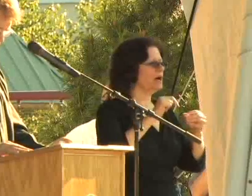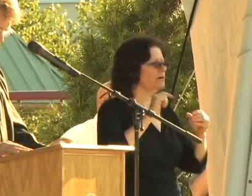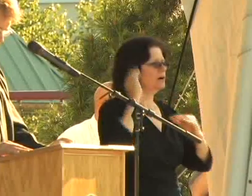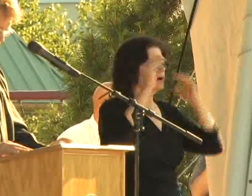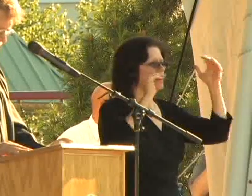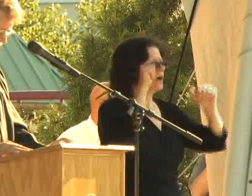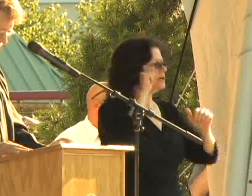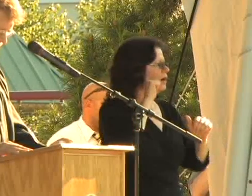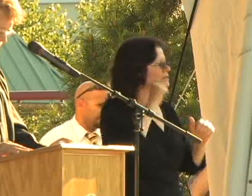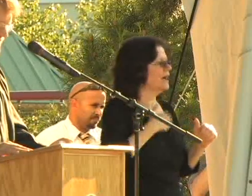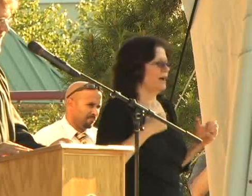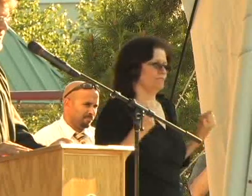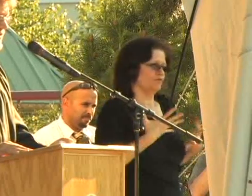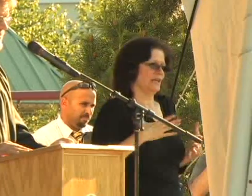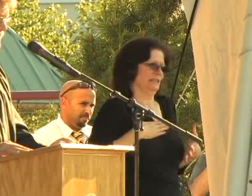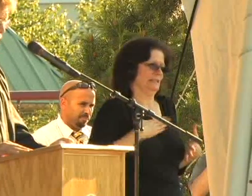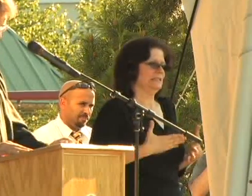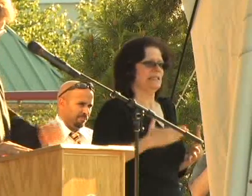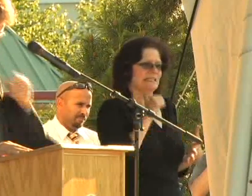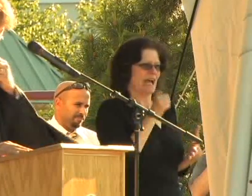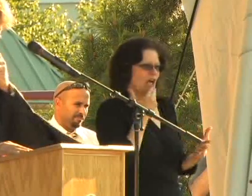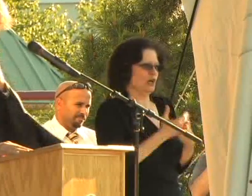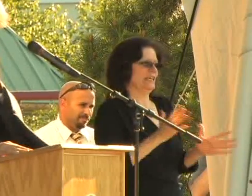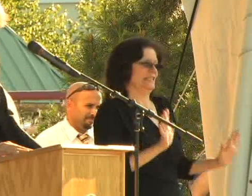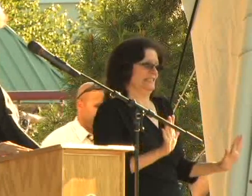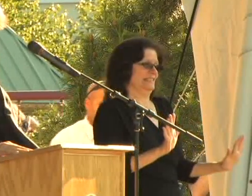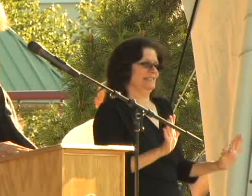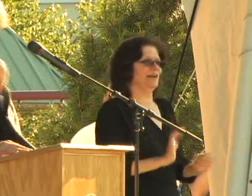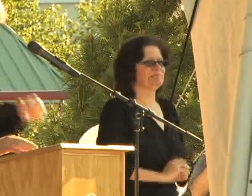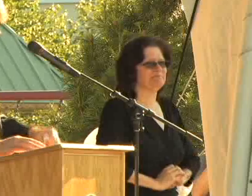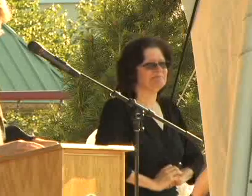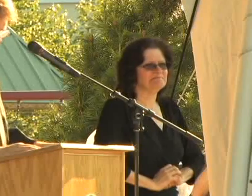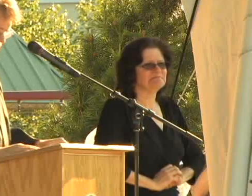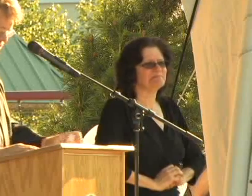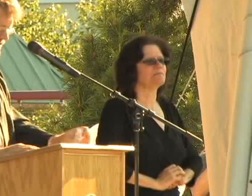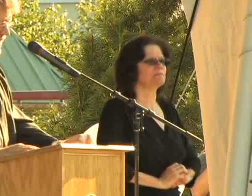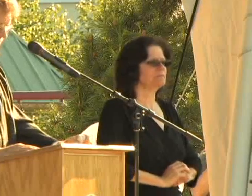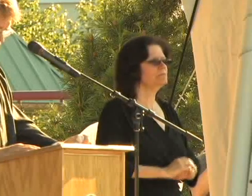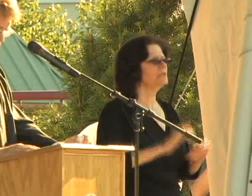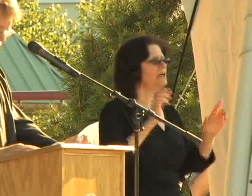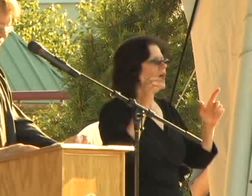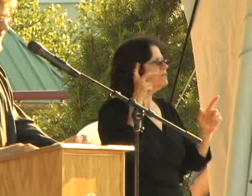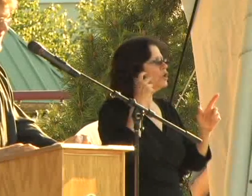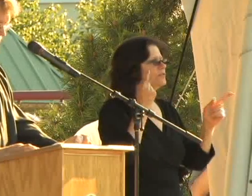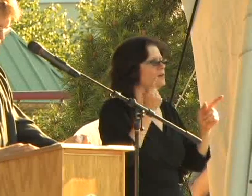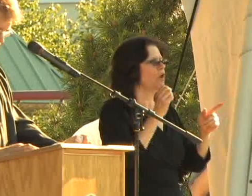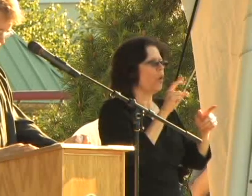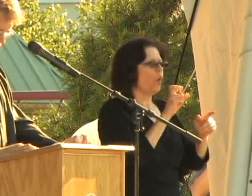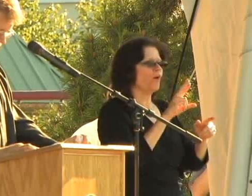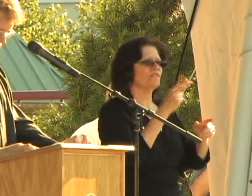and I'm afraid to say it's not good. Yeah. Expressions like over the